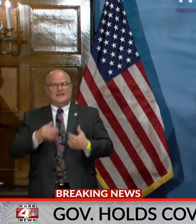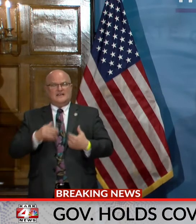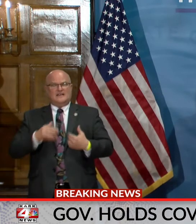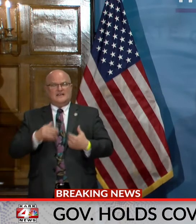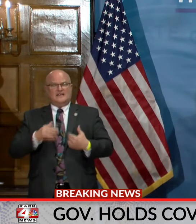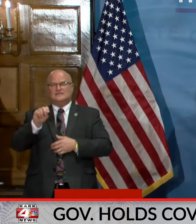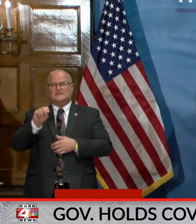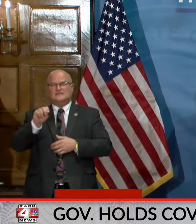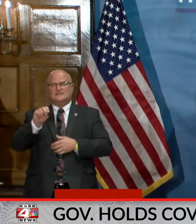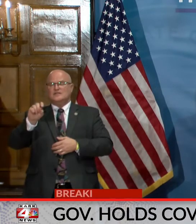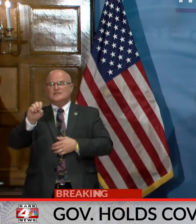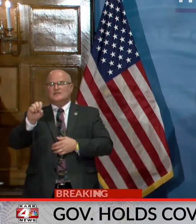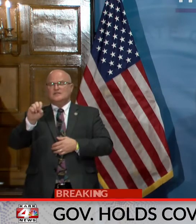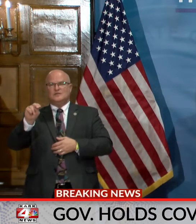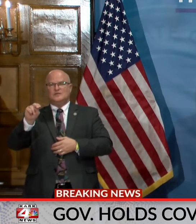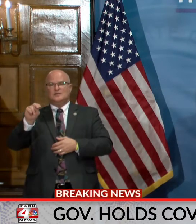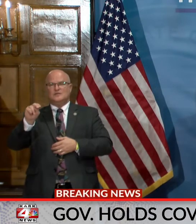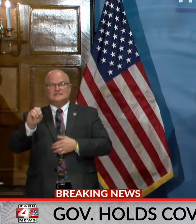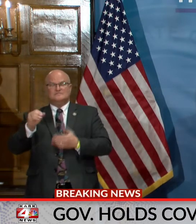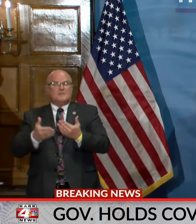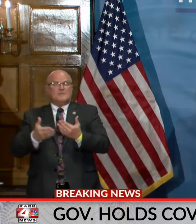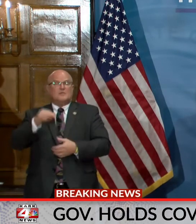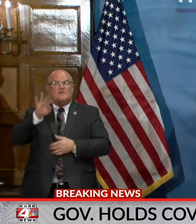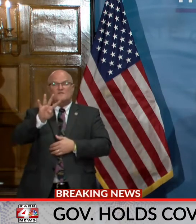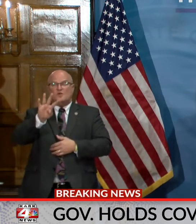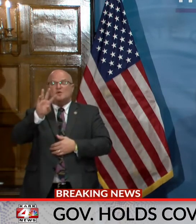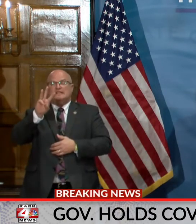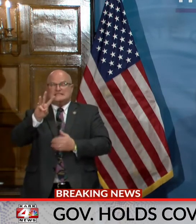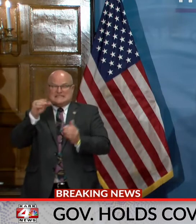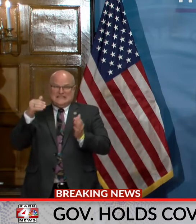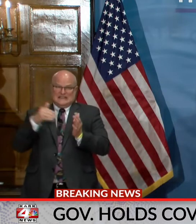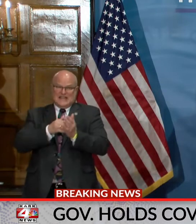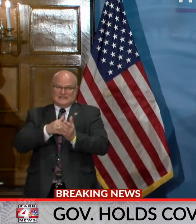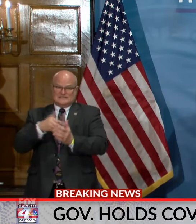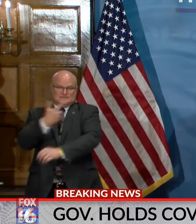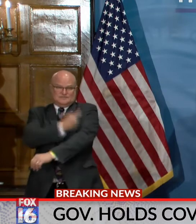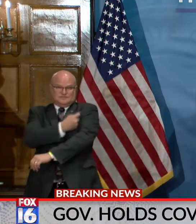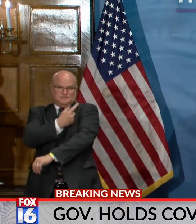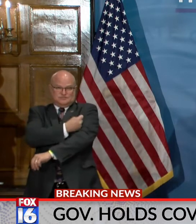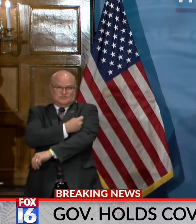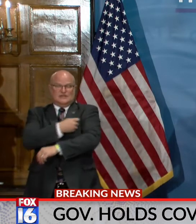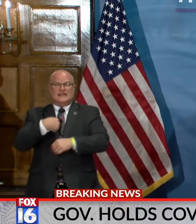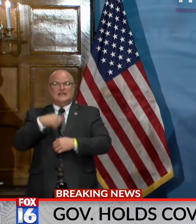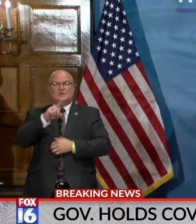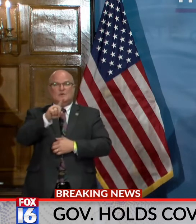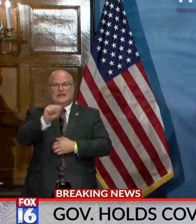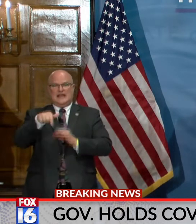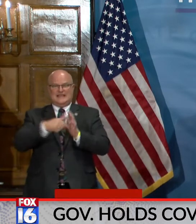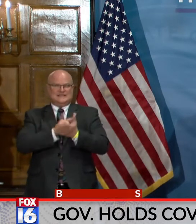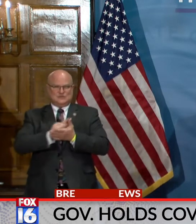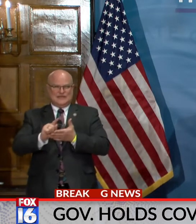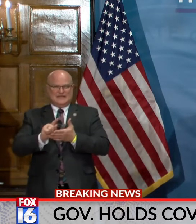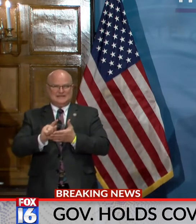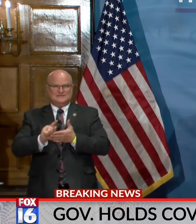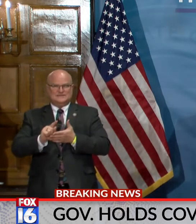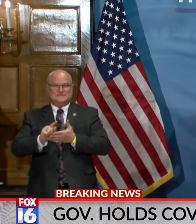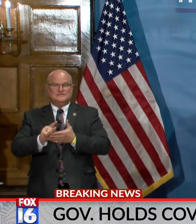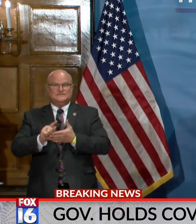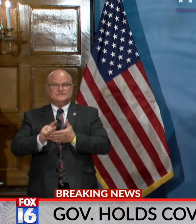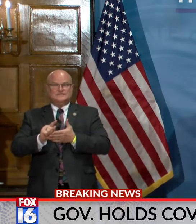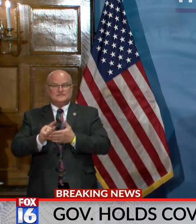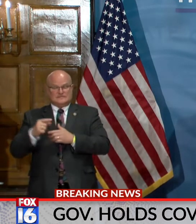have almost 46,000 vaccines to be administered to health workers in 1A this week in the community setting. Up until